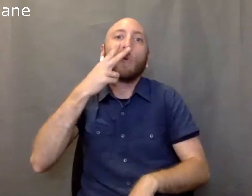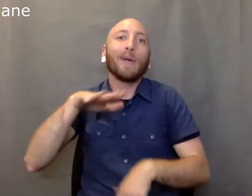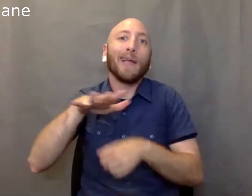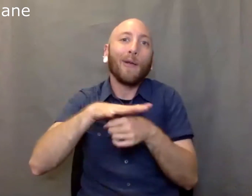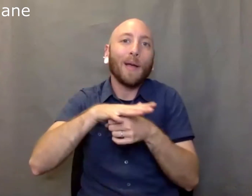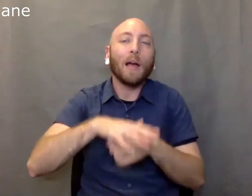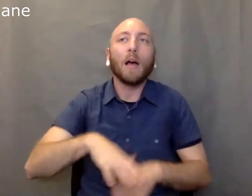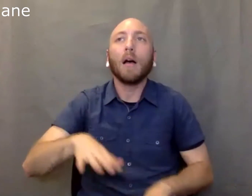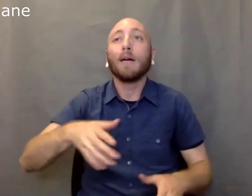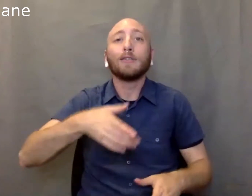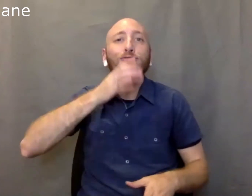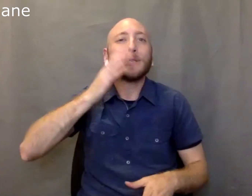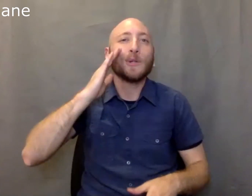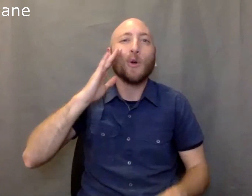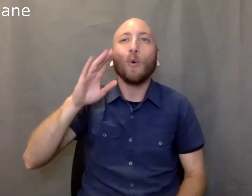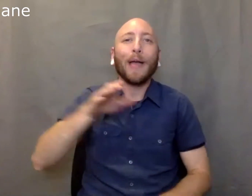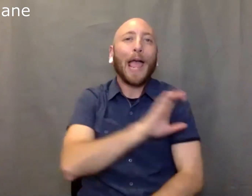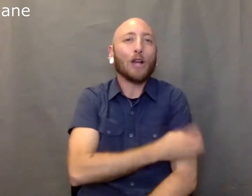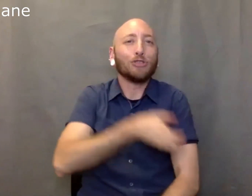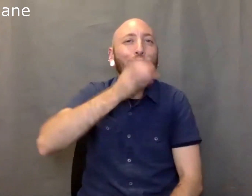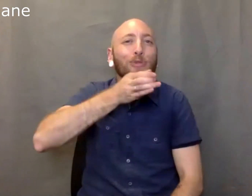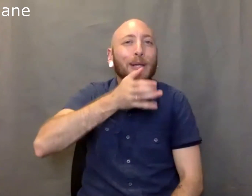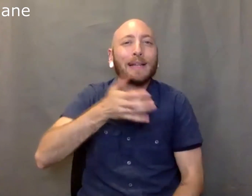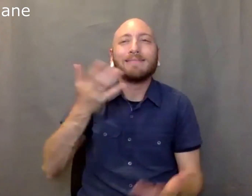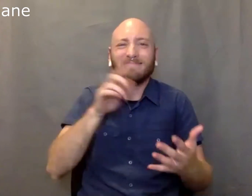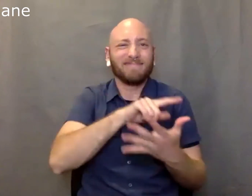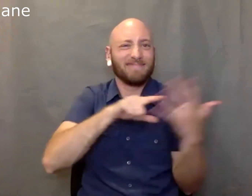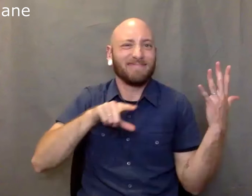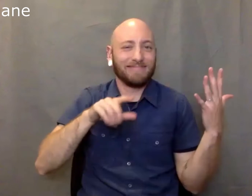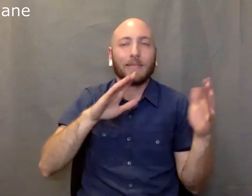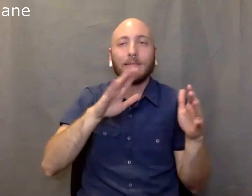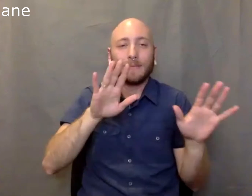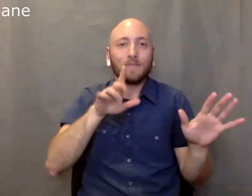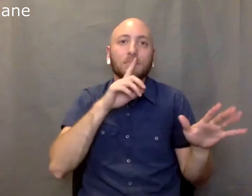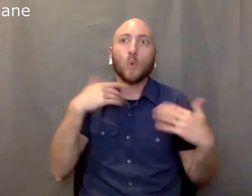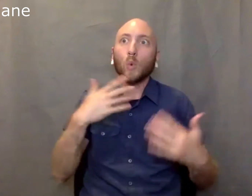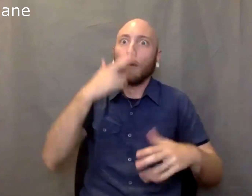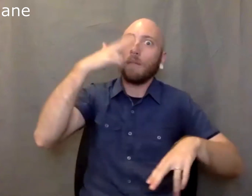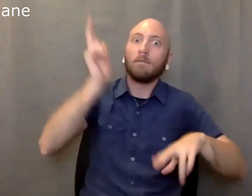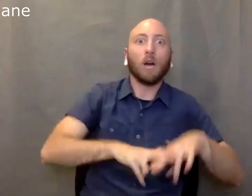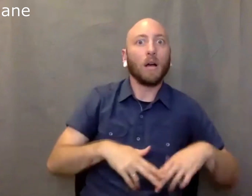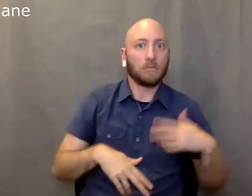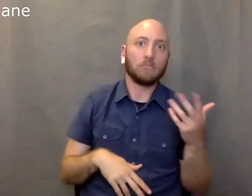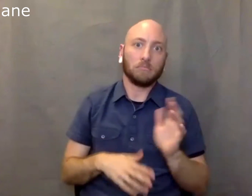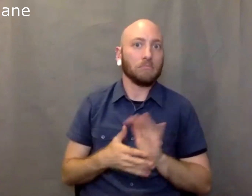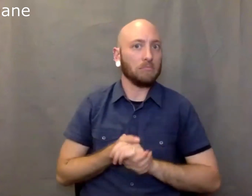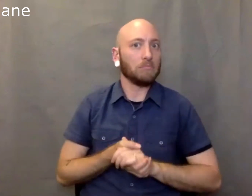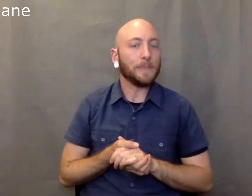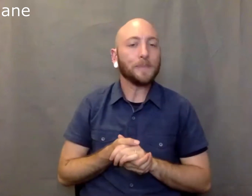drinks, whatever, all the newcomers love. So it's a really good time. And I was just so honored